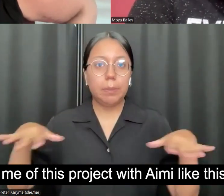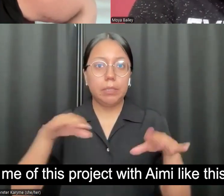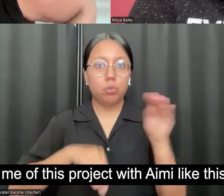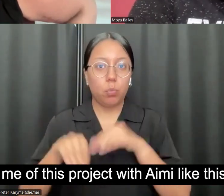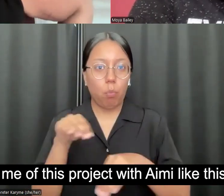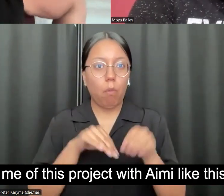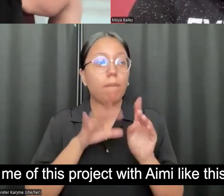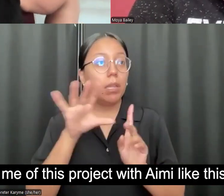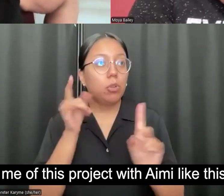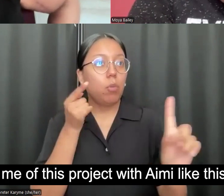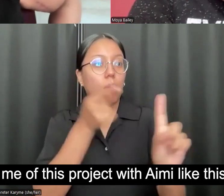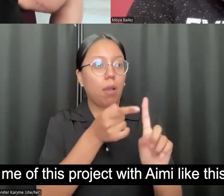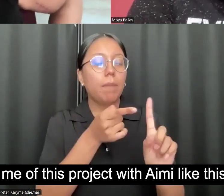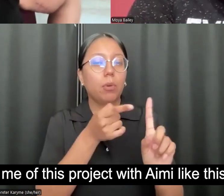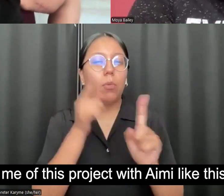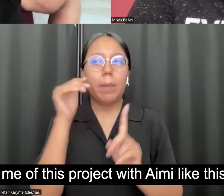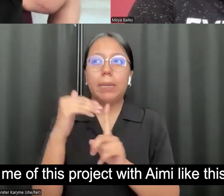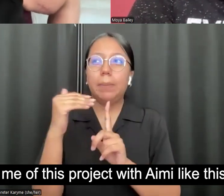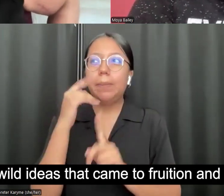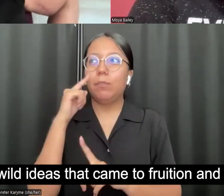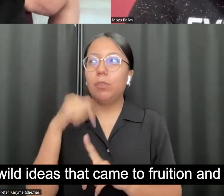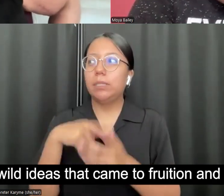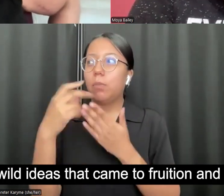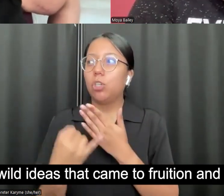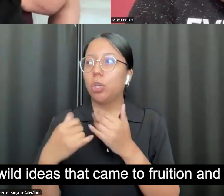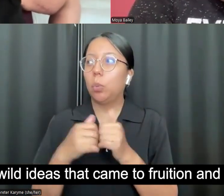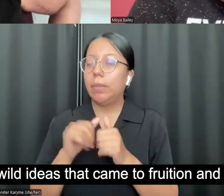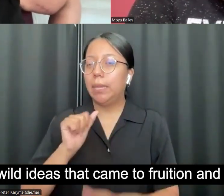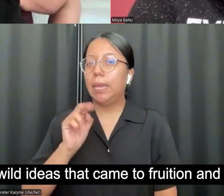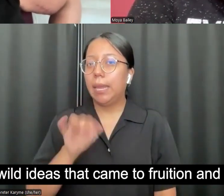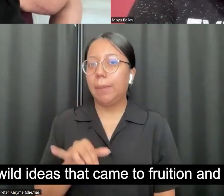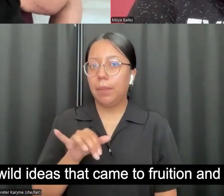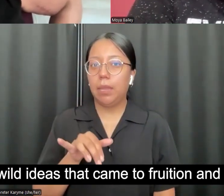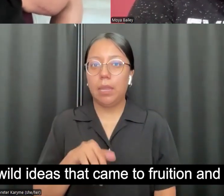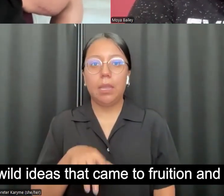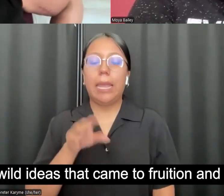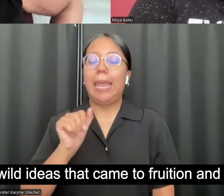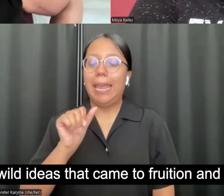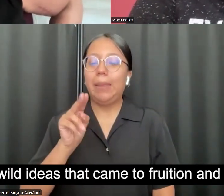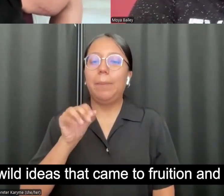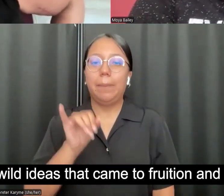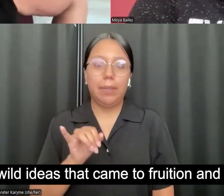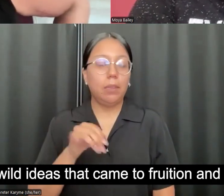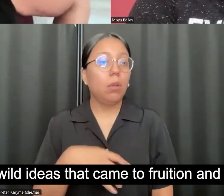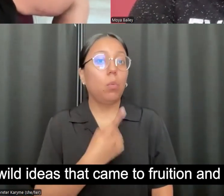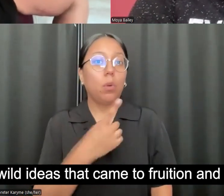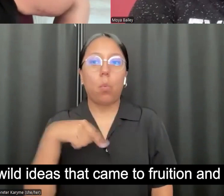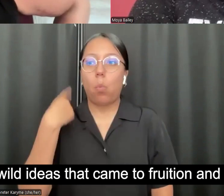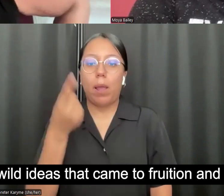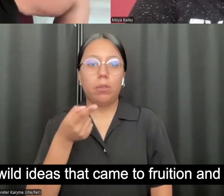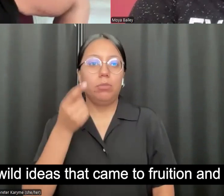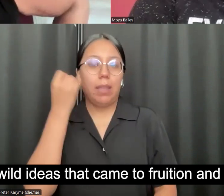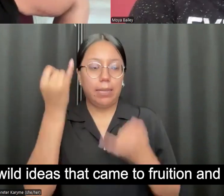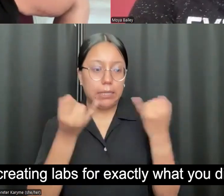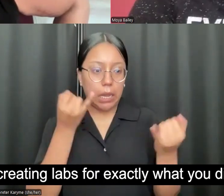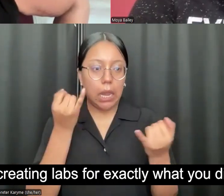project with Amy. Like, this was one of our wild ideas that came to fruition. And part of that was